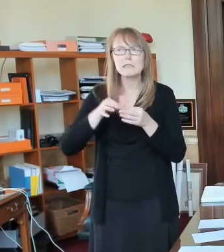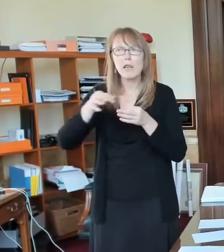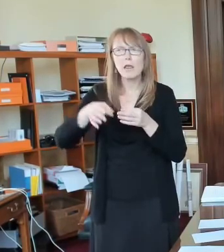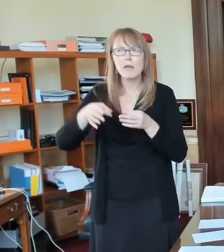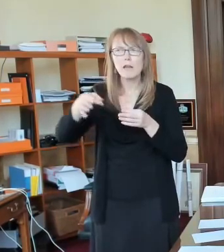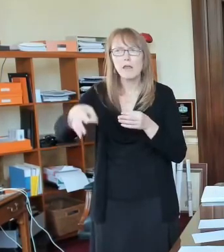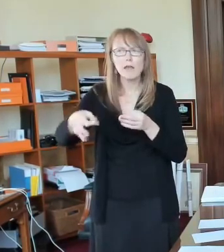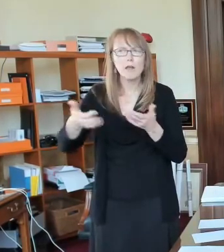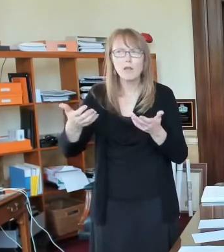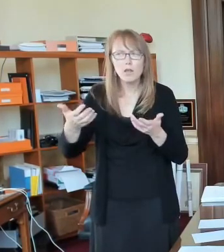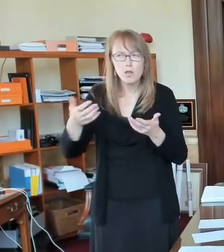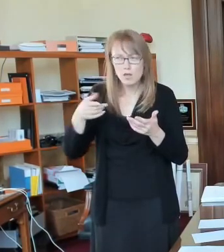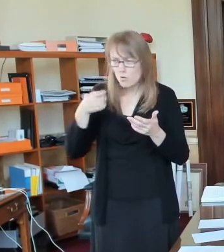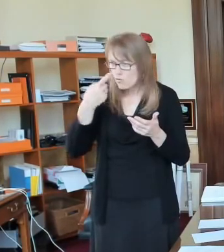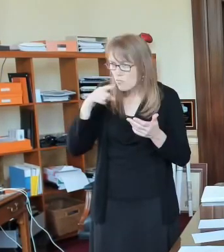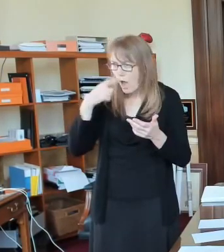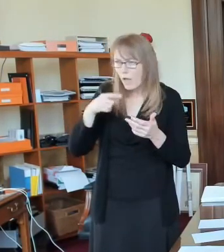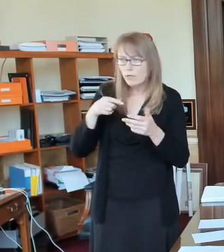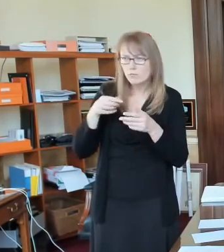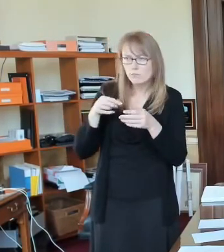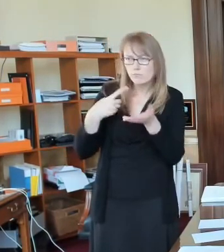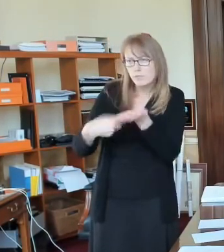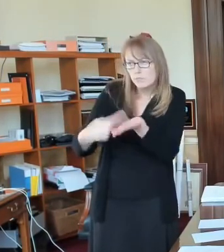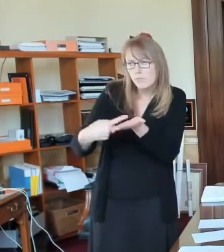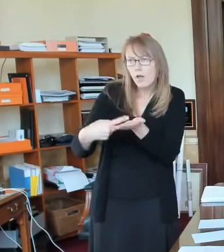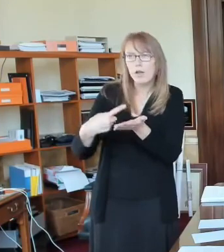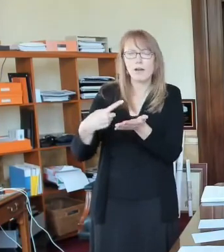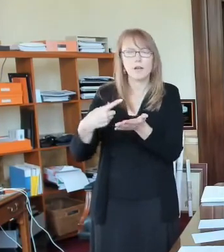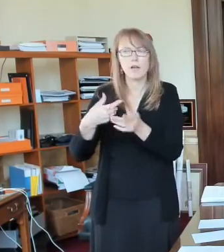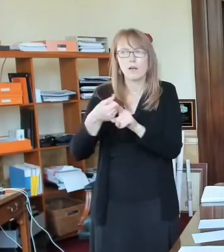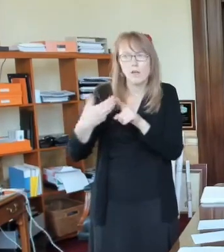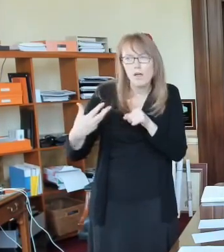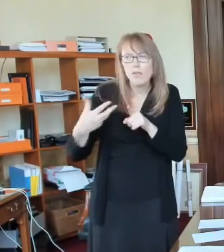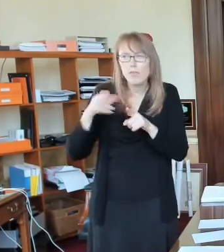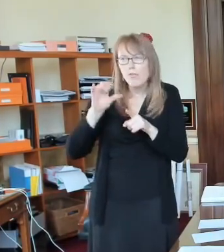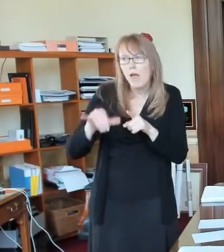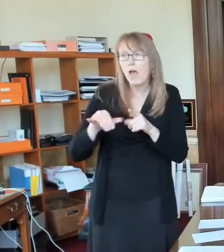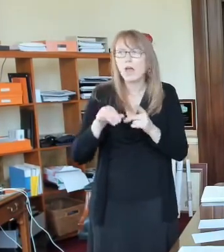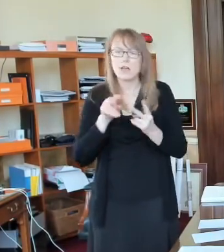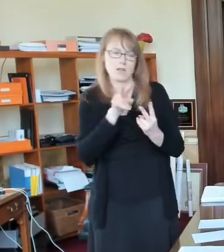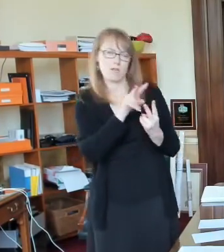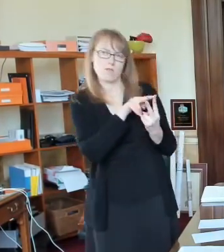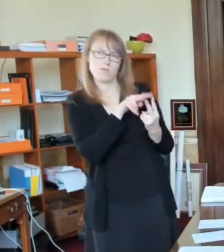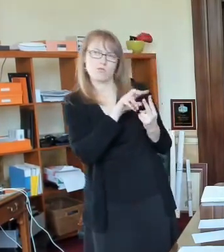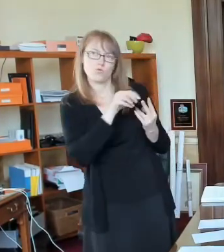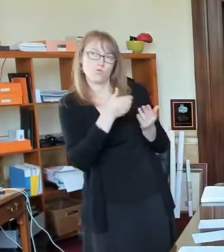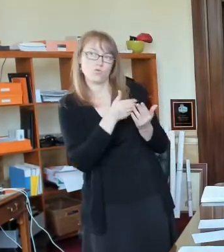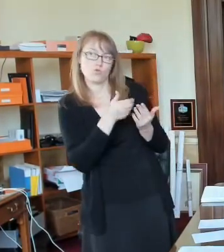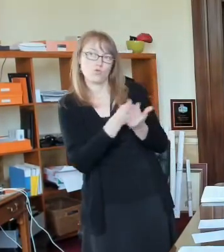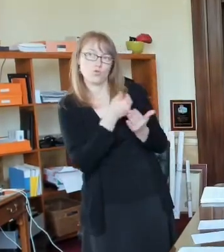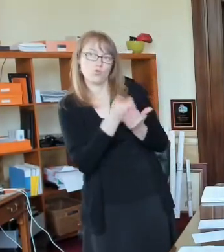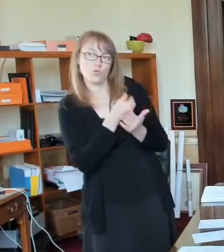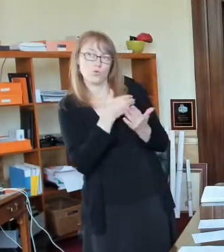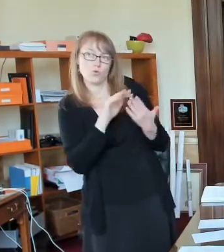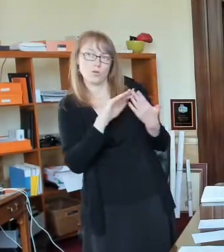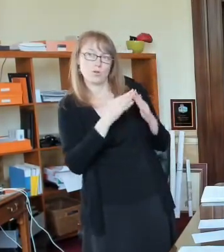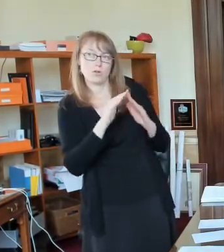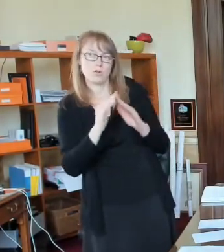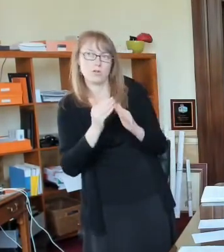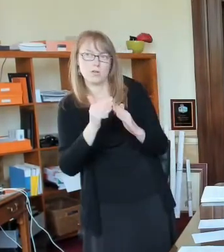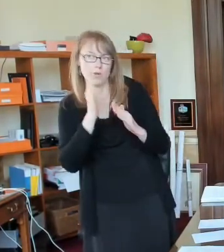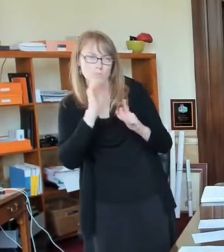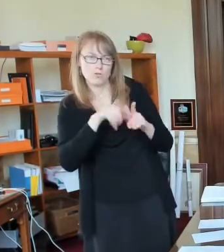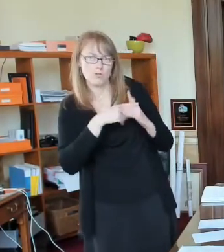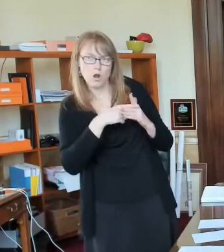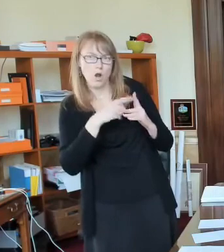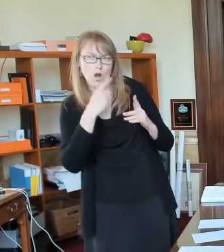but the next phases and what the implementation of the other neighborhoods look like. Right. So it was delayed by COVID. You know,